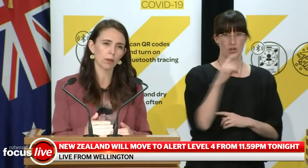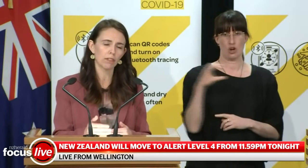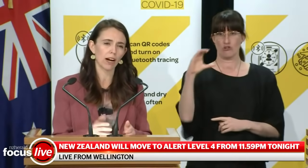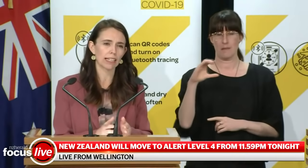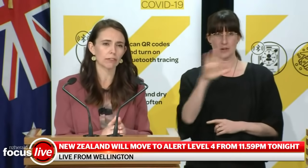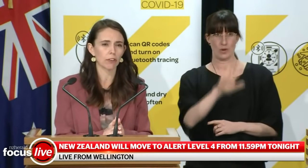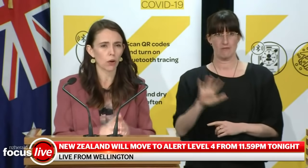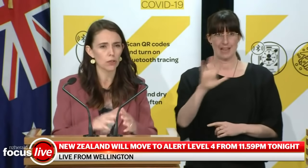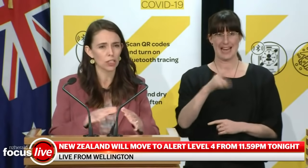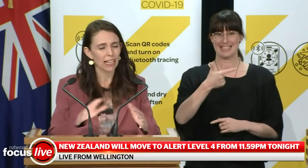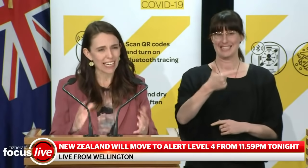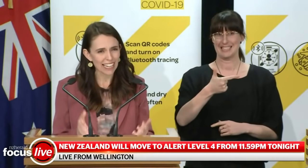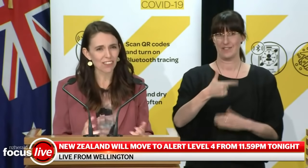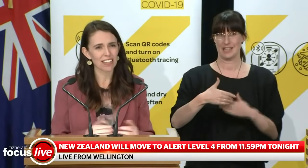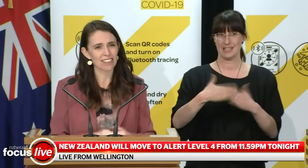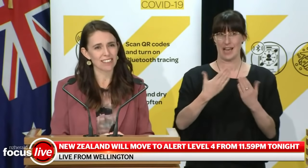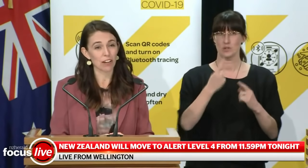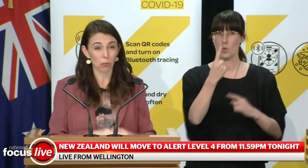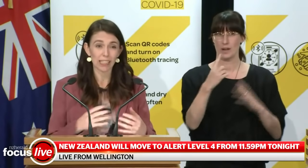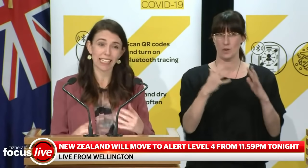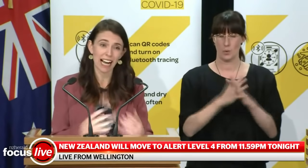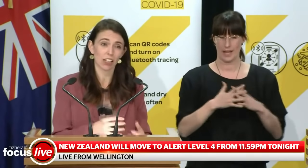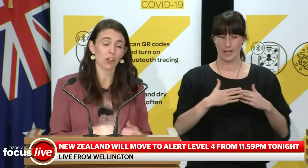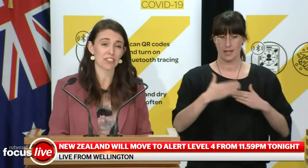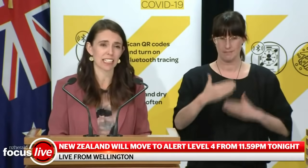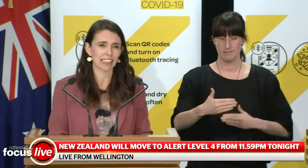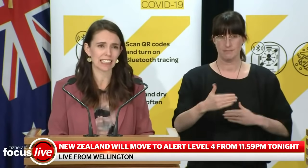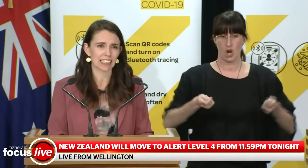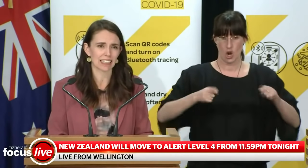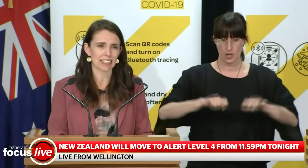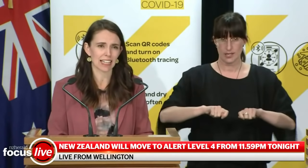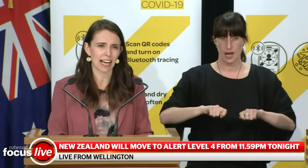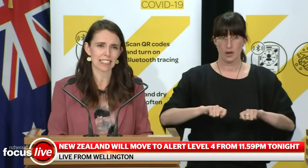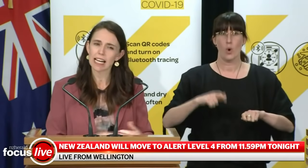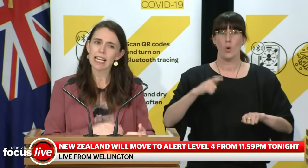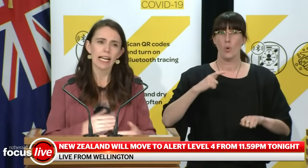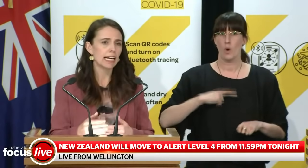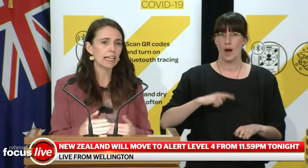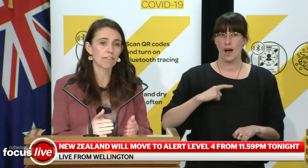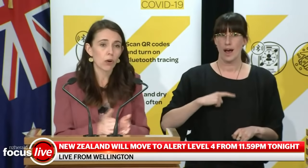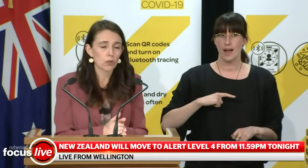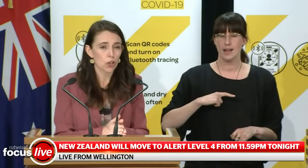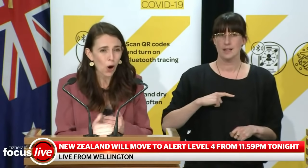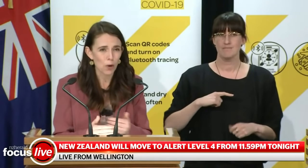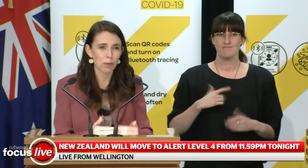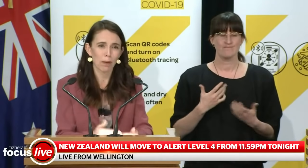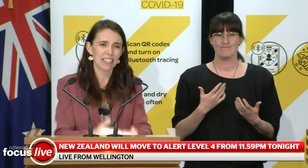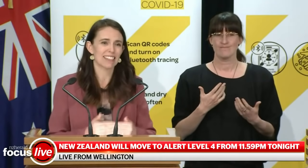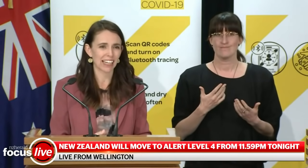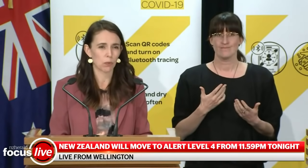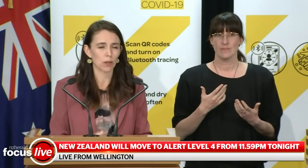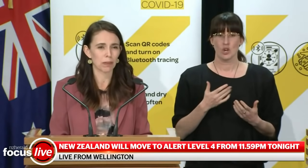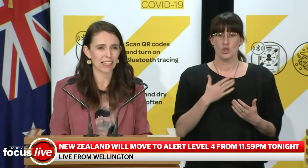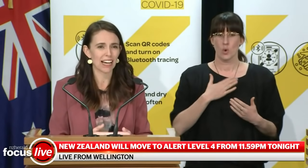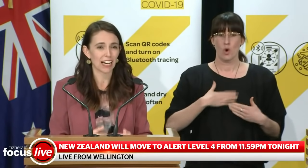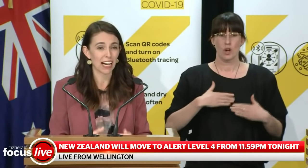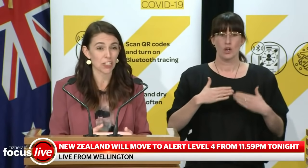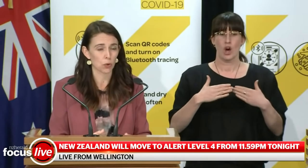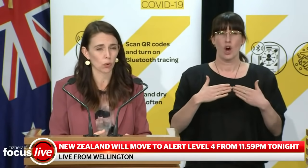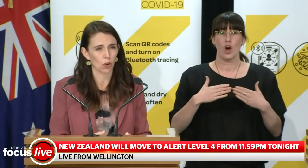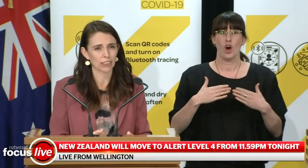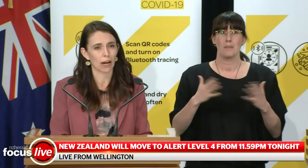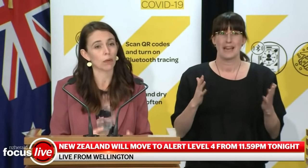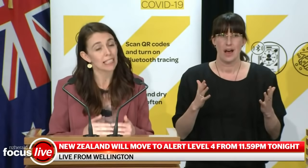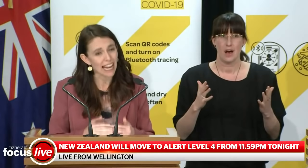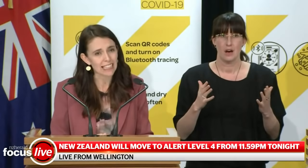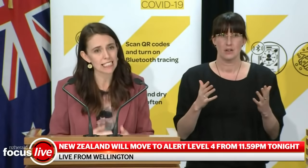want to provide for those areas that really are closely linked to this case any false hope by saying it would be a